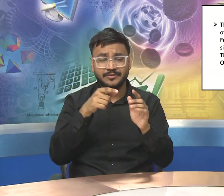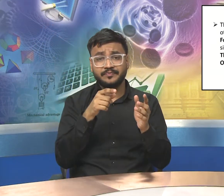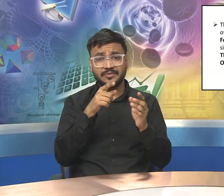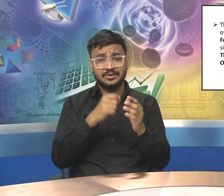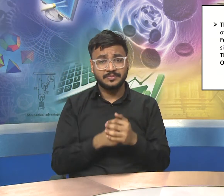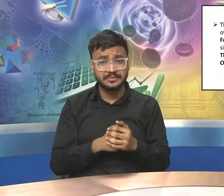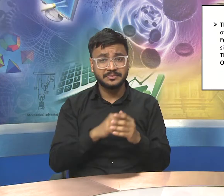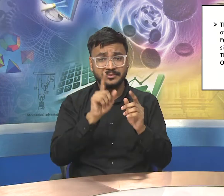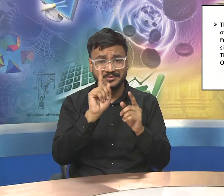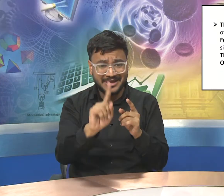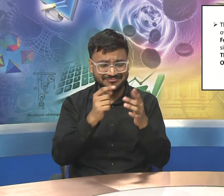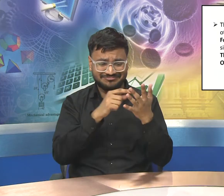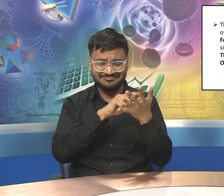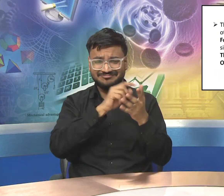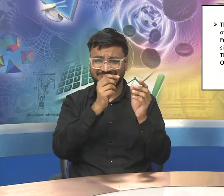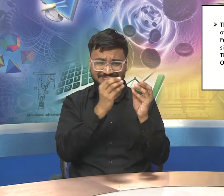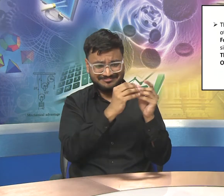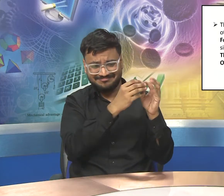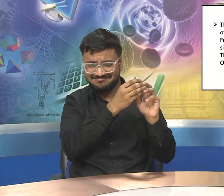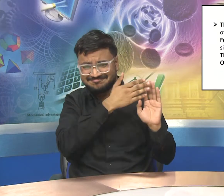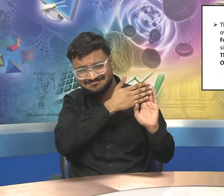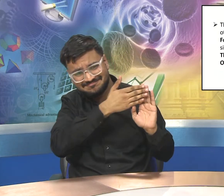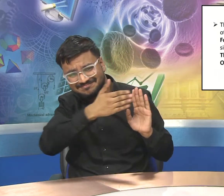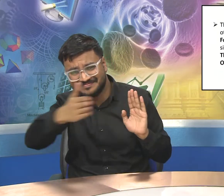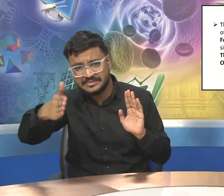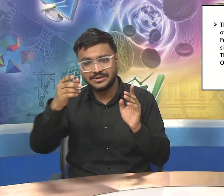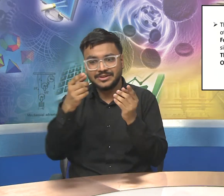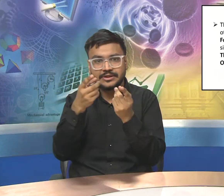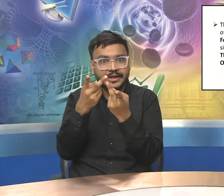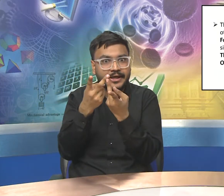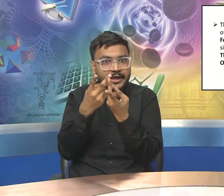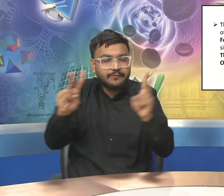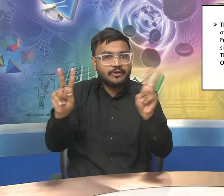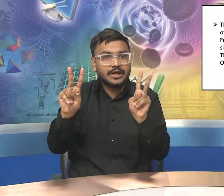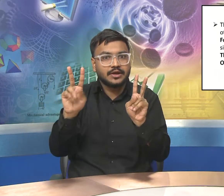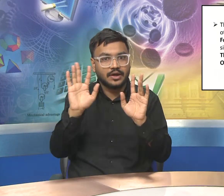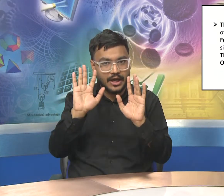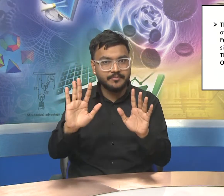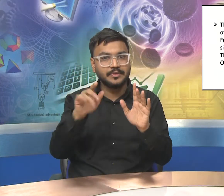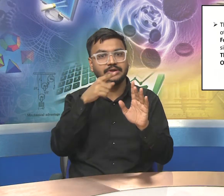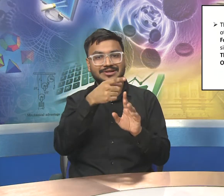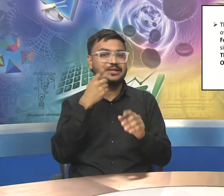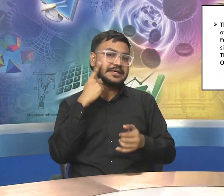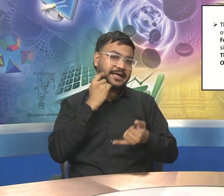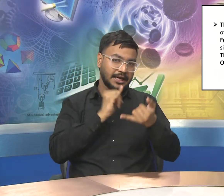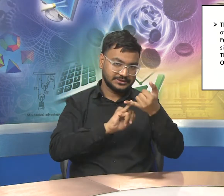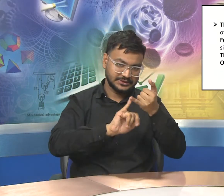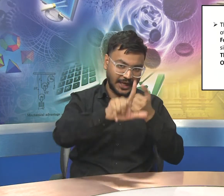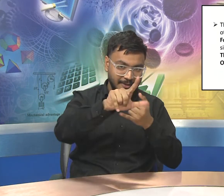minor differences such as A, E, I, O, U, etc.